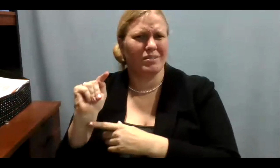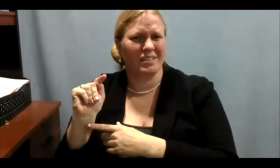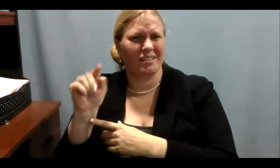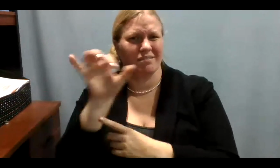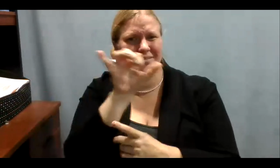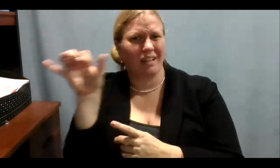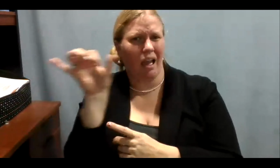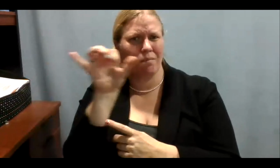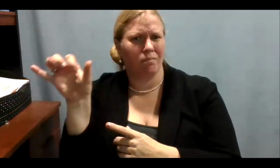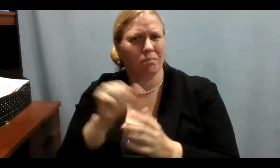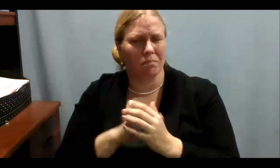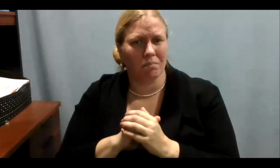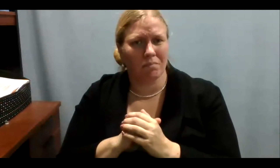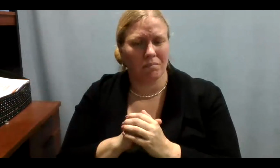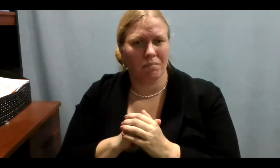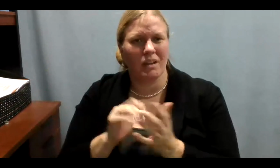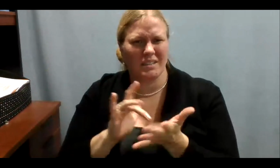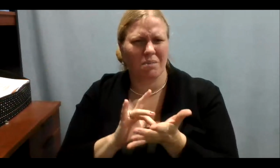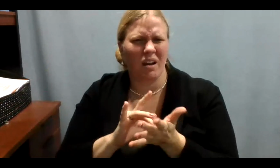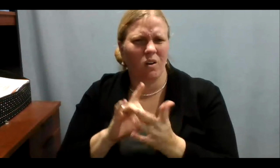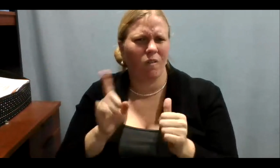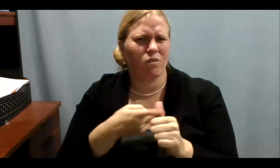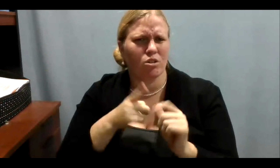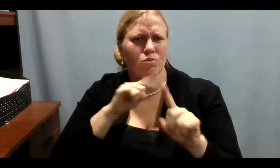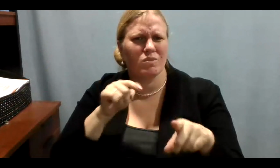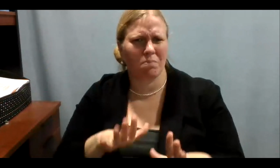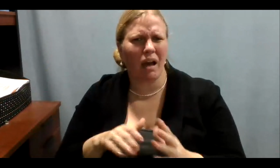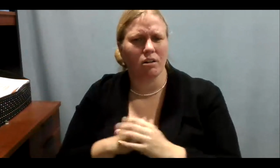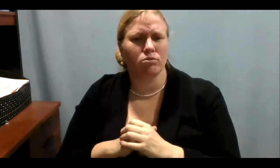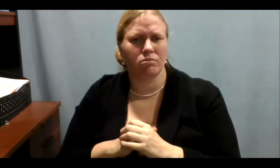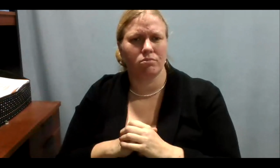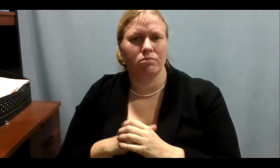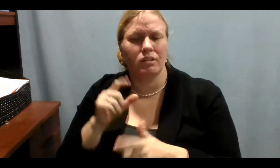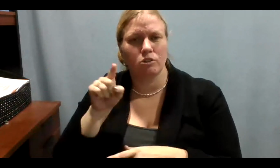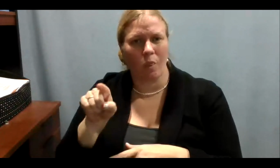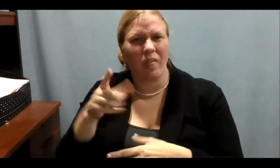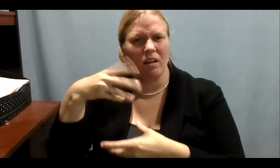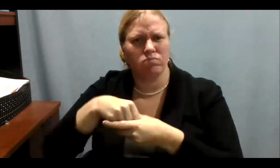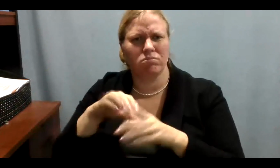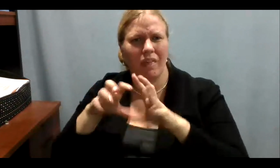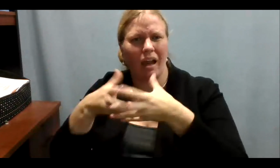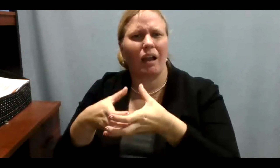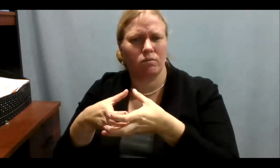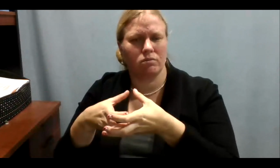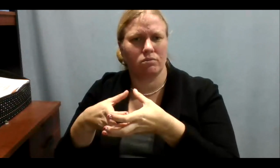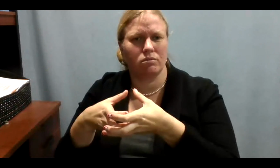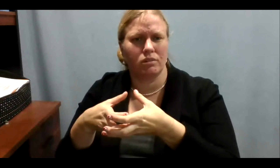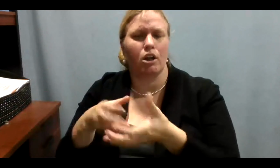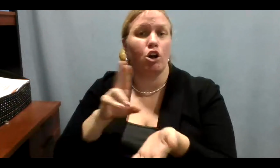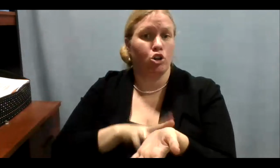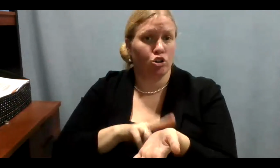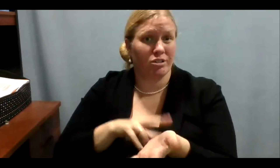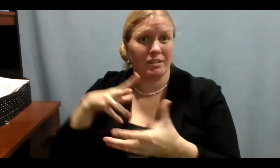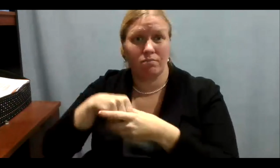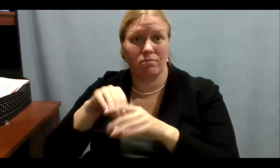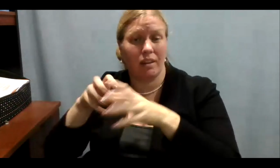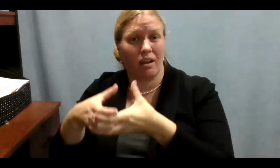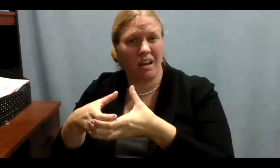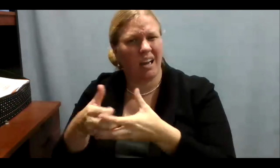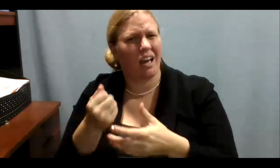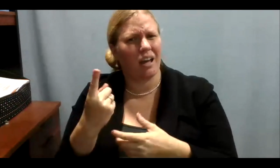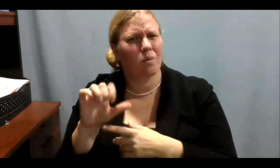considered a medical first responder. Correct. They would be in that category. Nurses would be in that category. Is there anyone